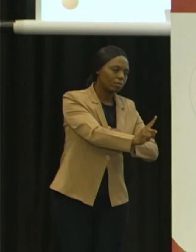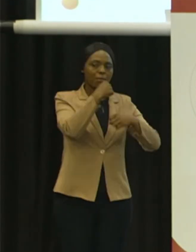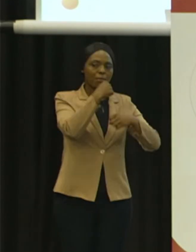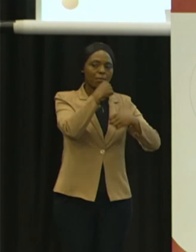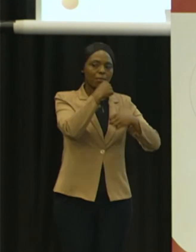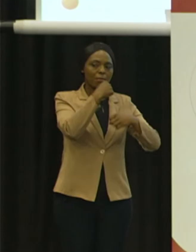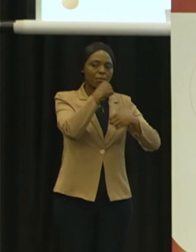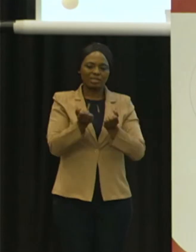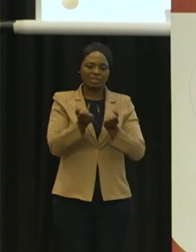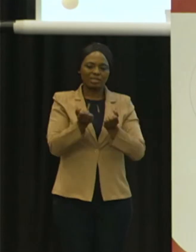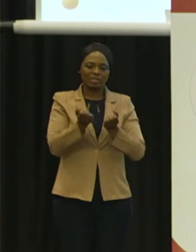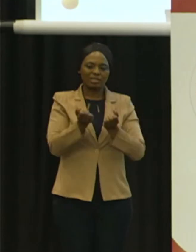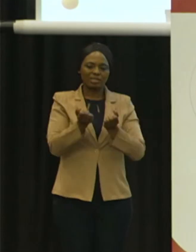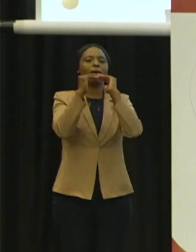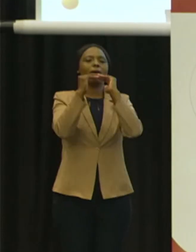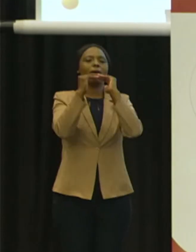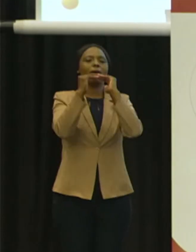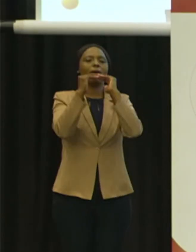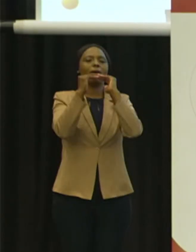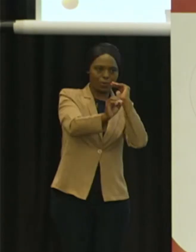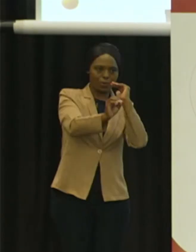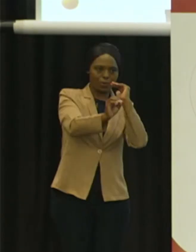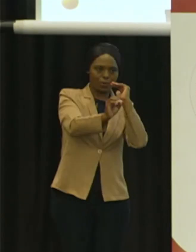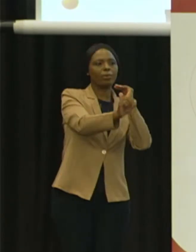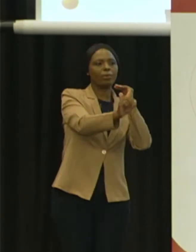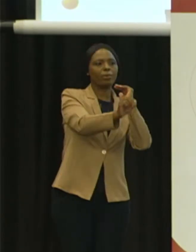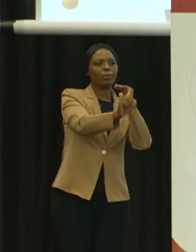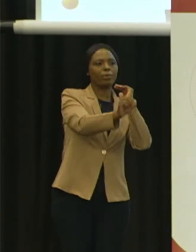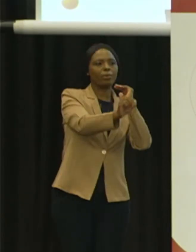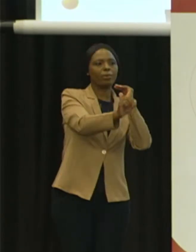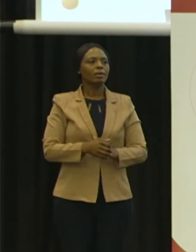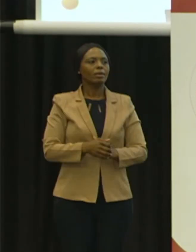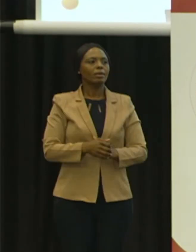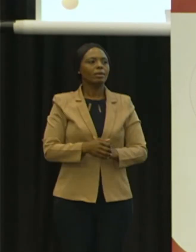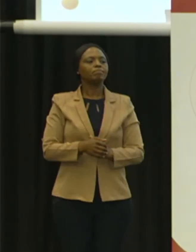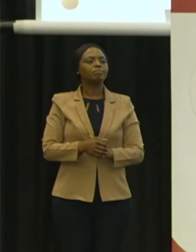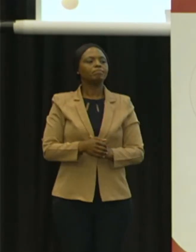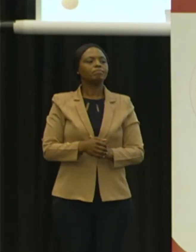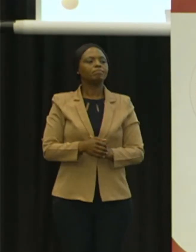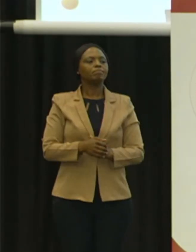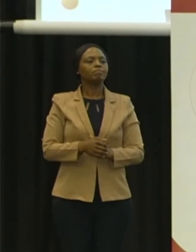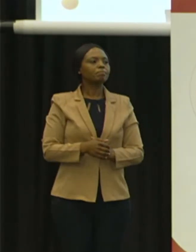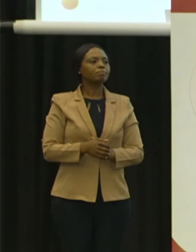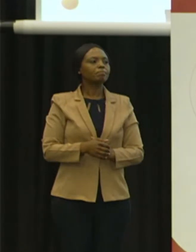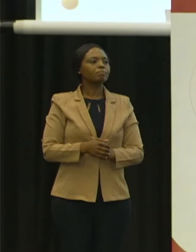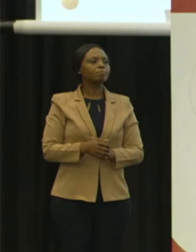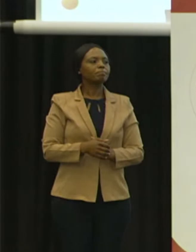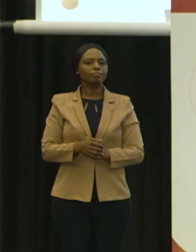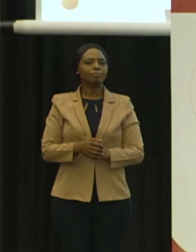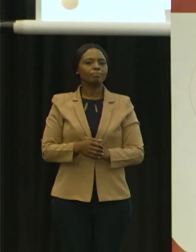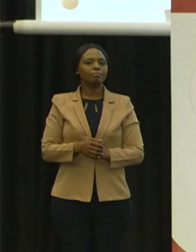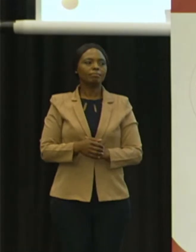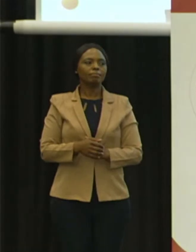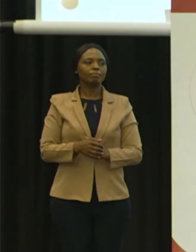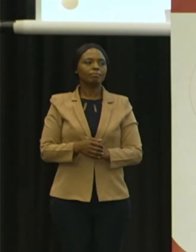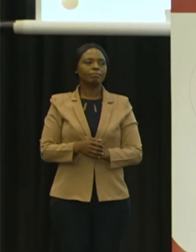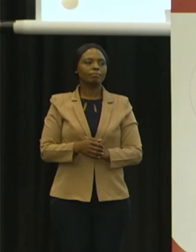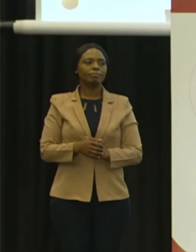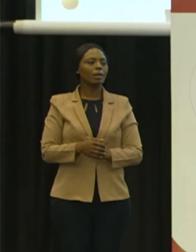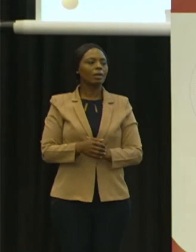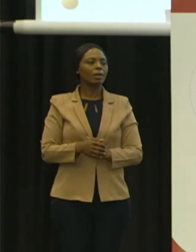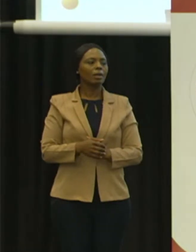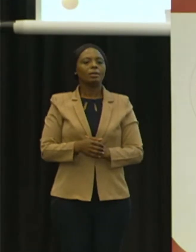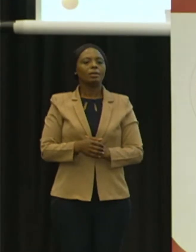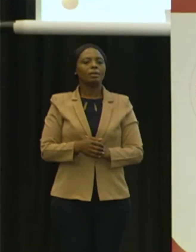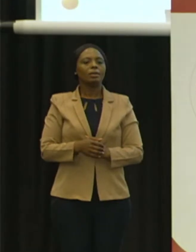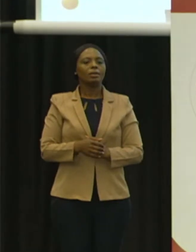that is maintained by centers of excellence is also included, goes beyond those centers?